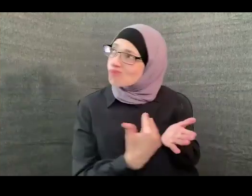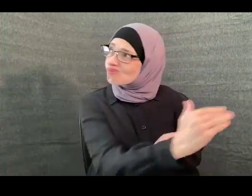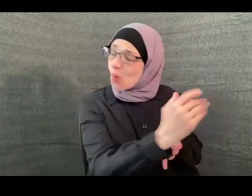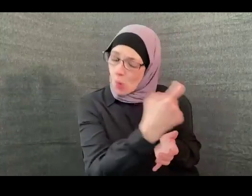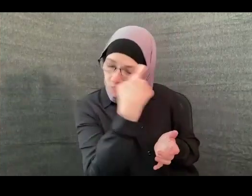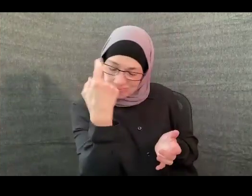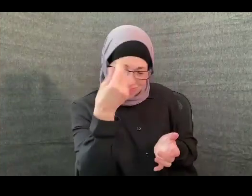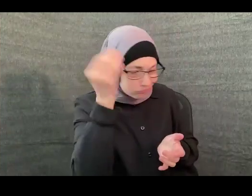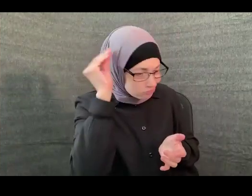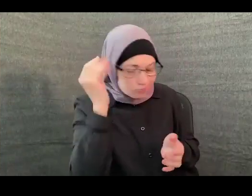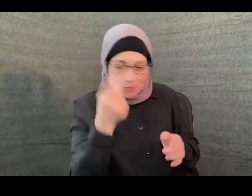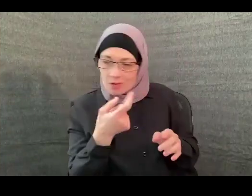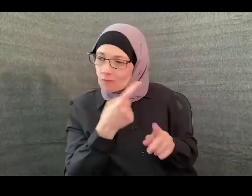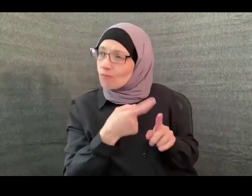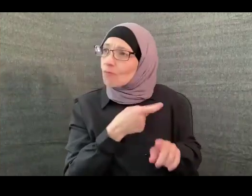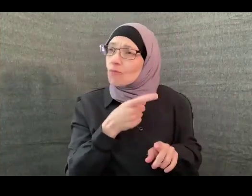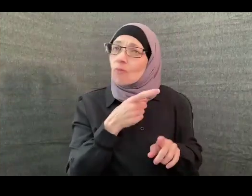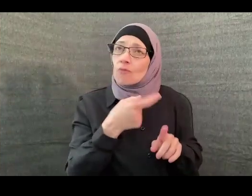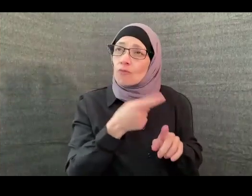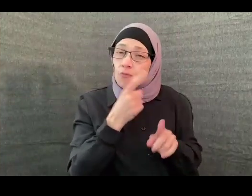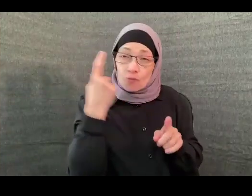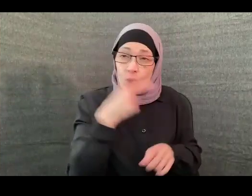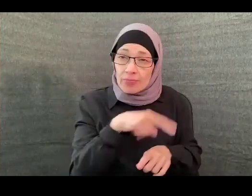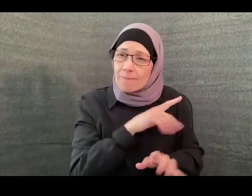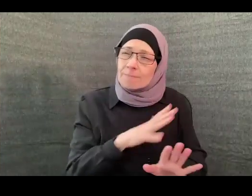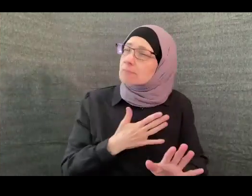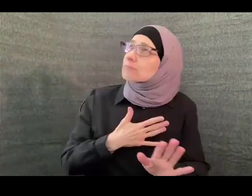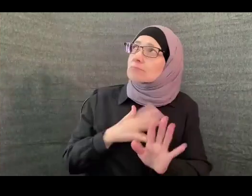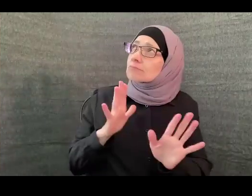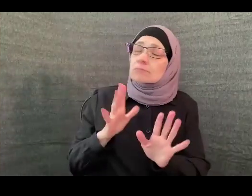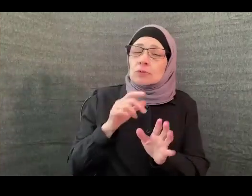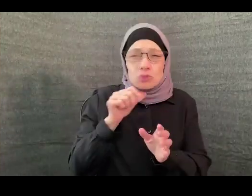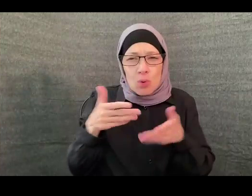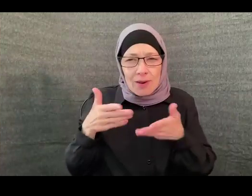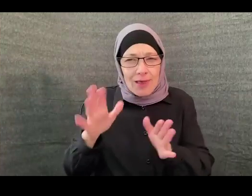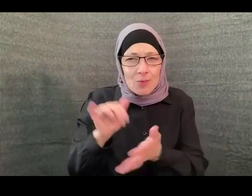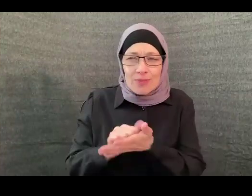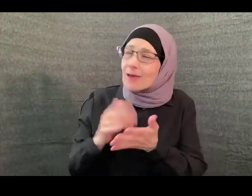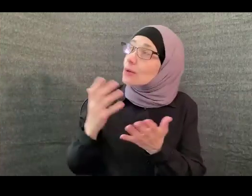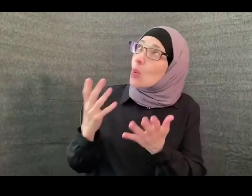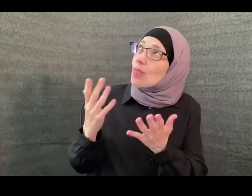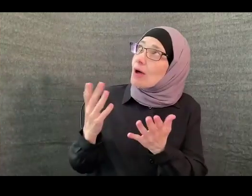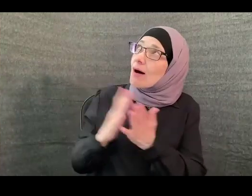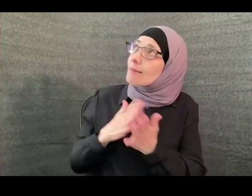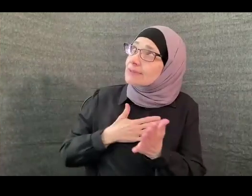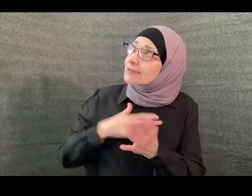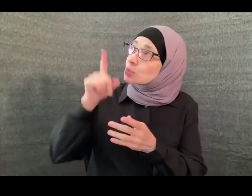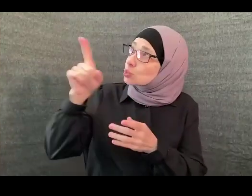are the kindest of all, and you are the most